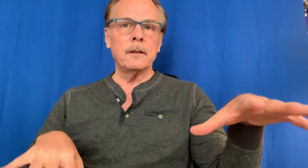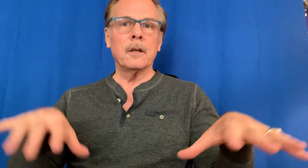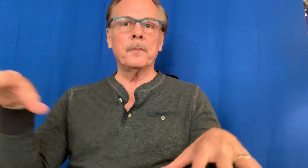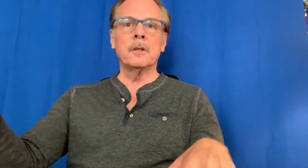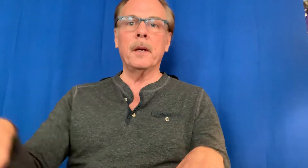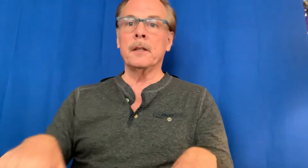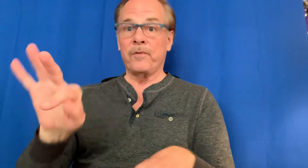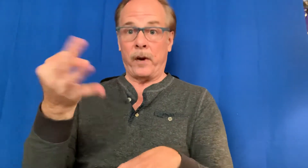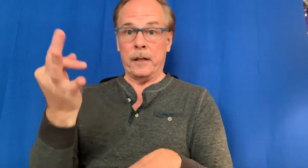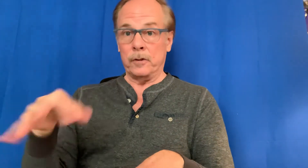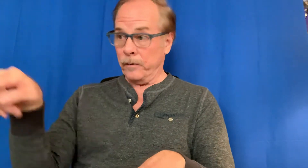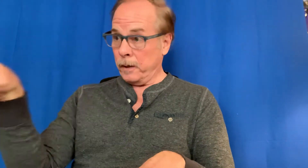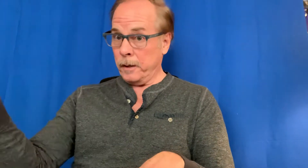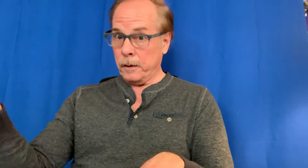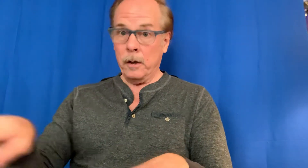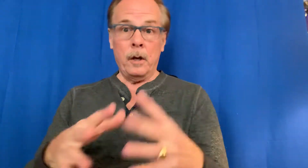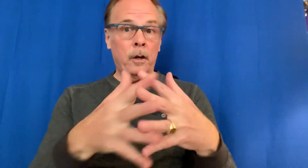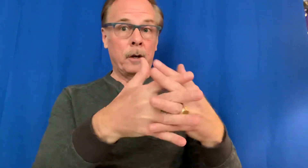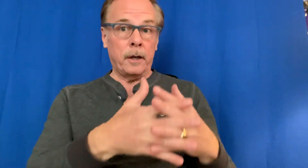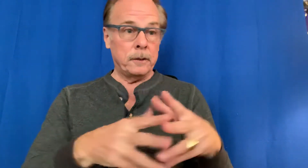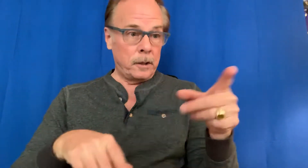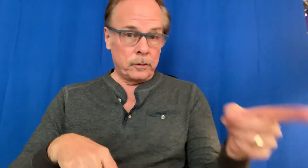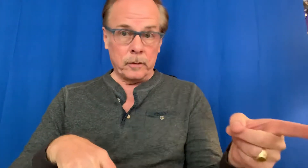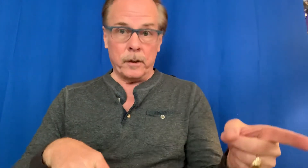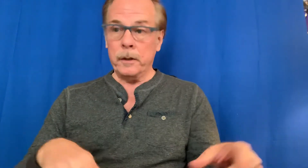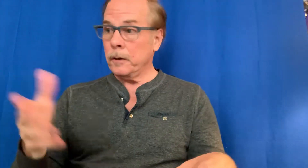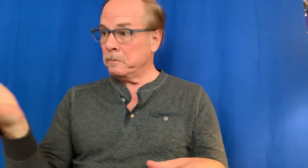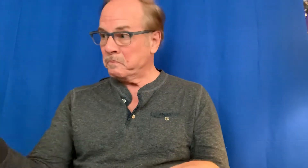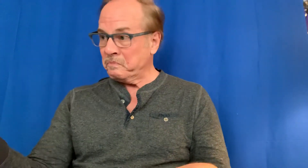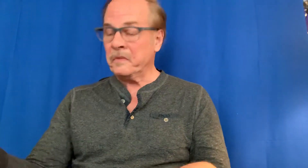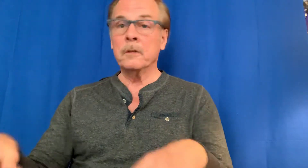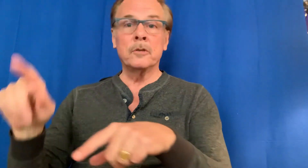up in space. France over here, United States over here.